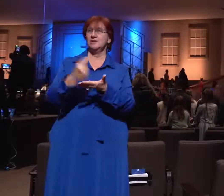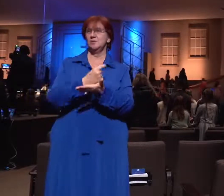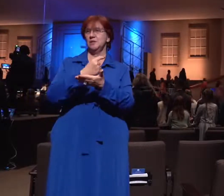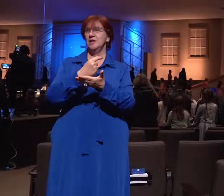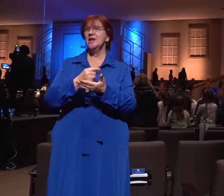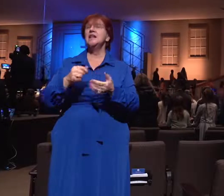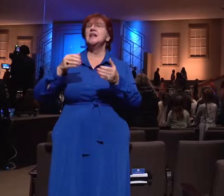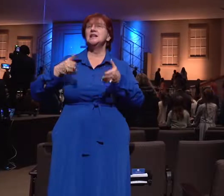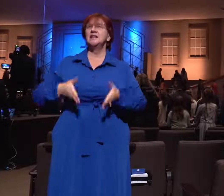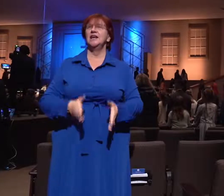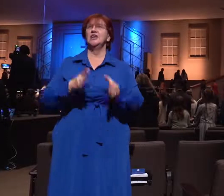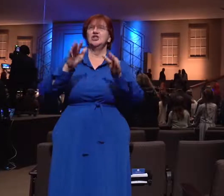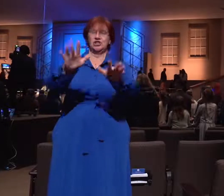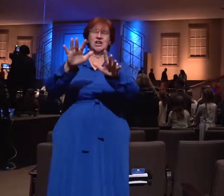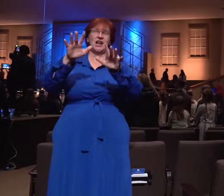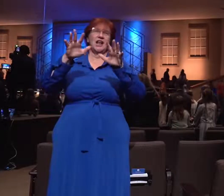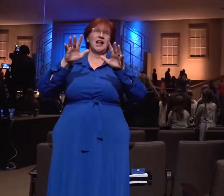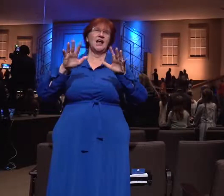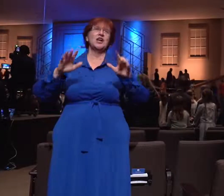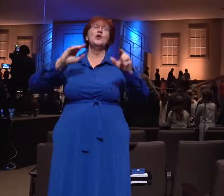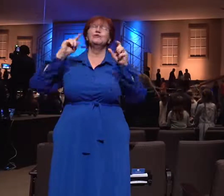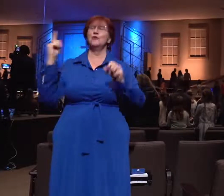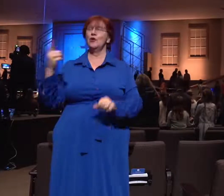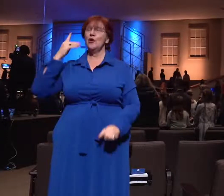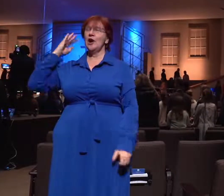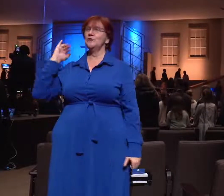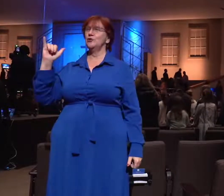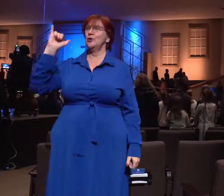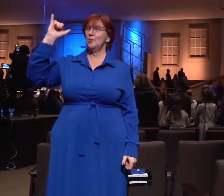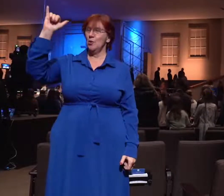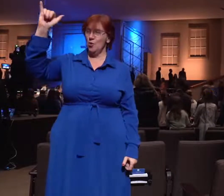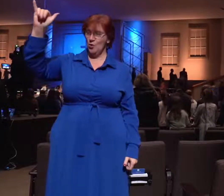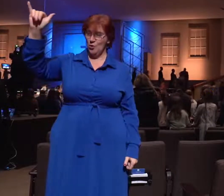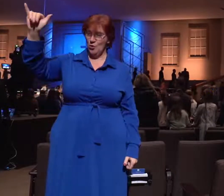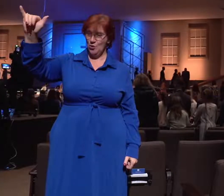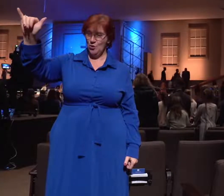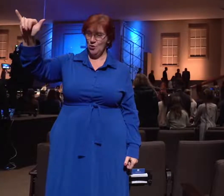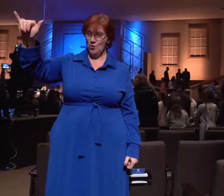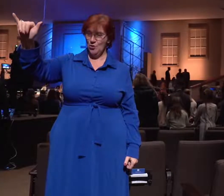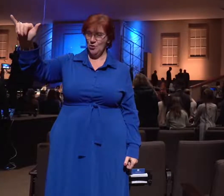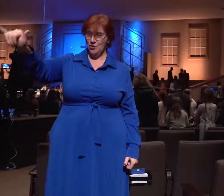gospel light. Let it shine forevermore.